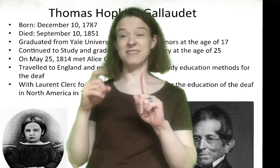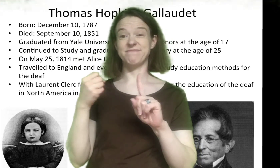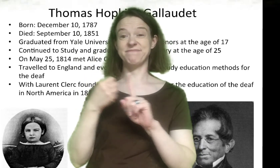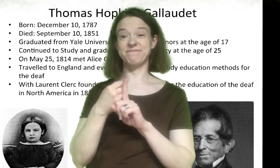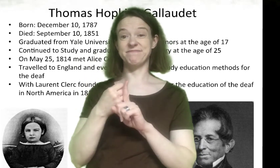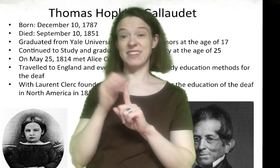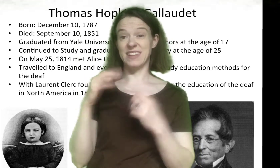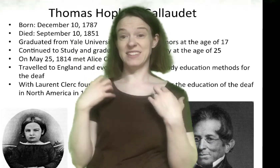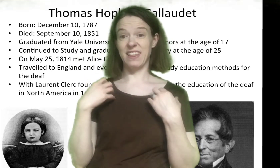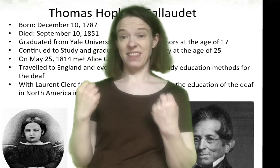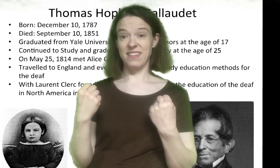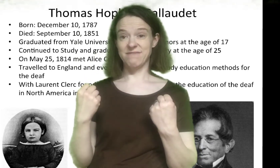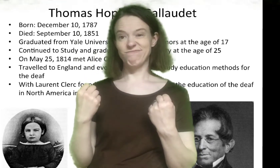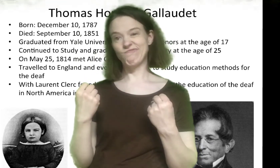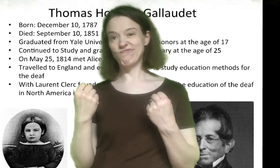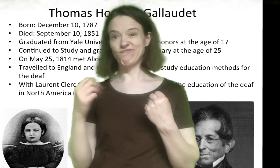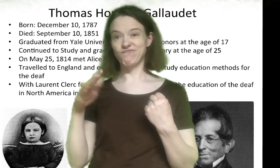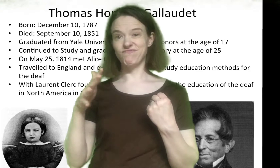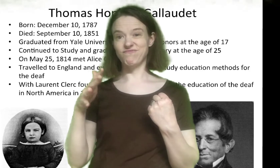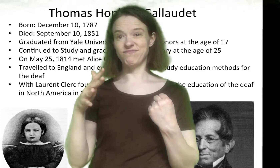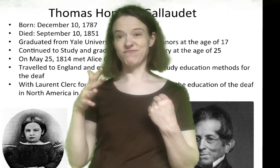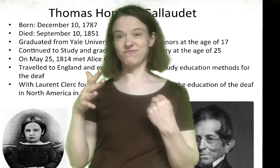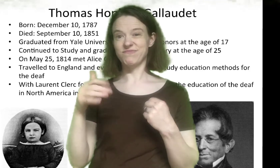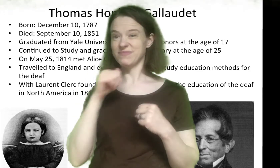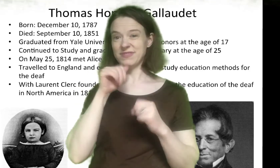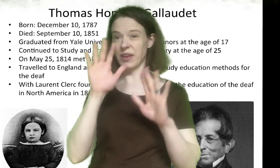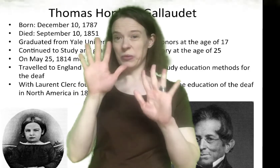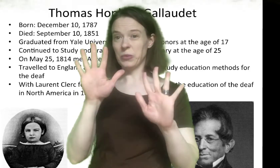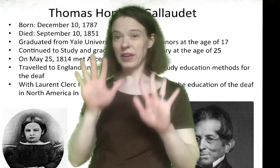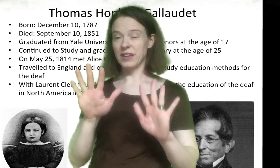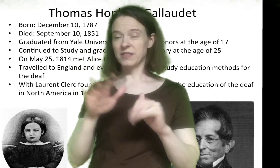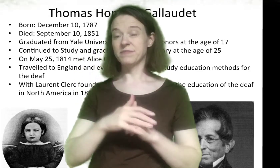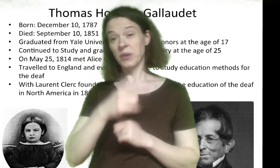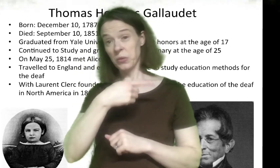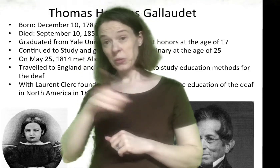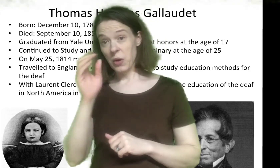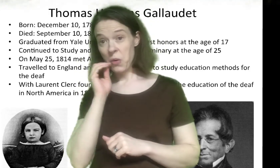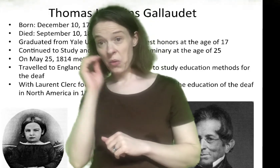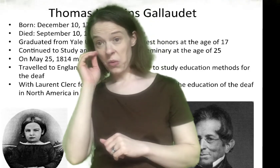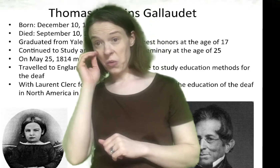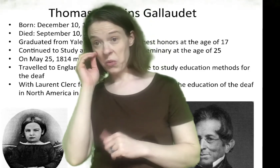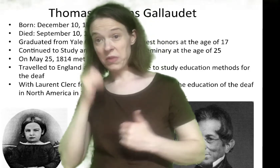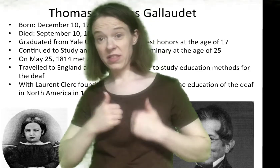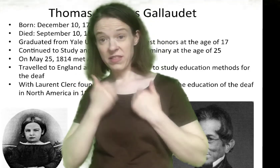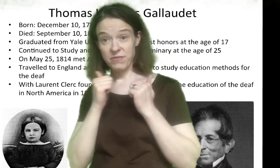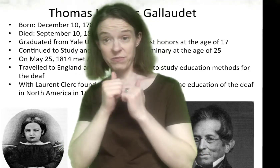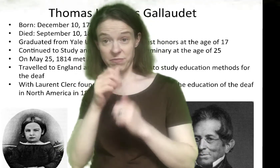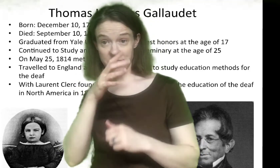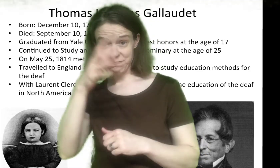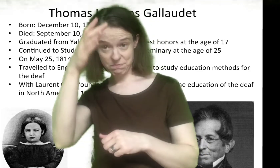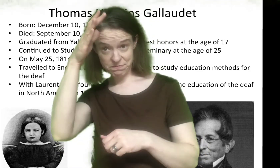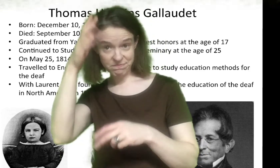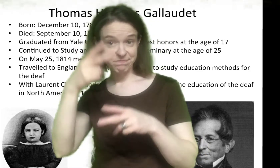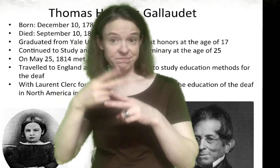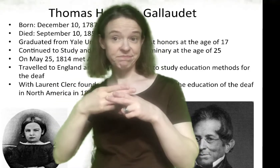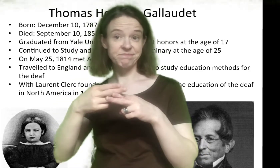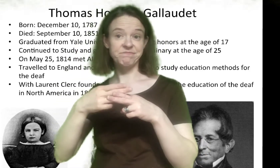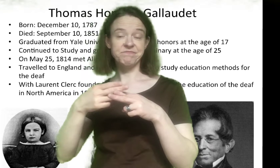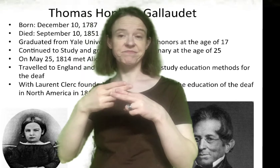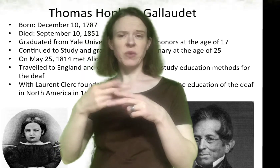But it happened that he was not in great health. He went home to live with his parents